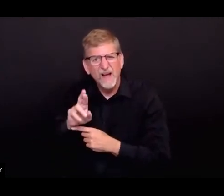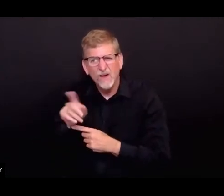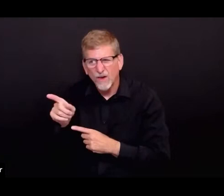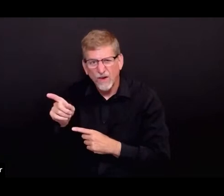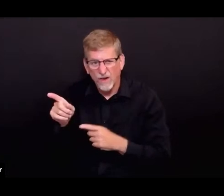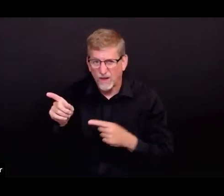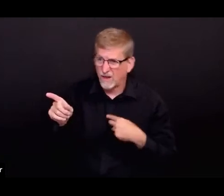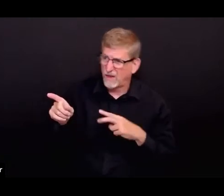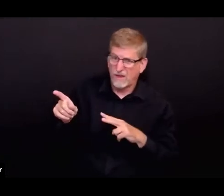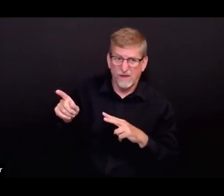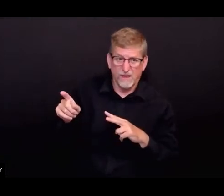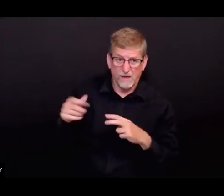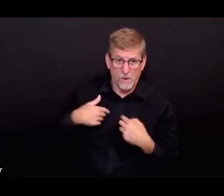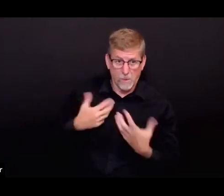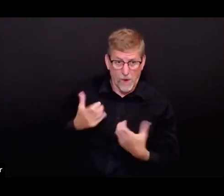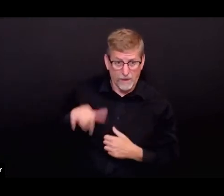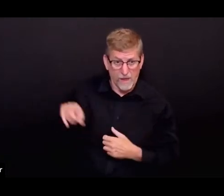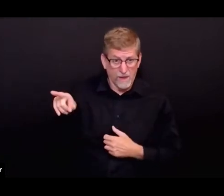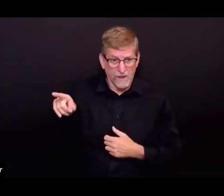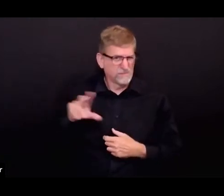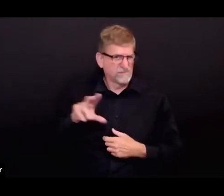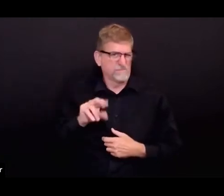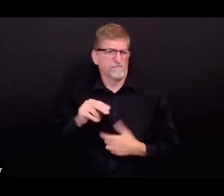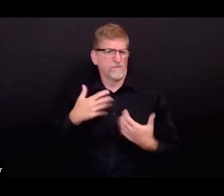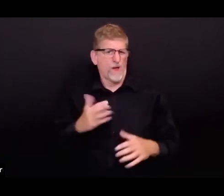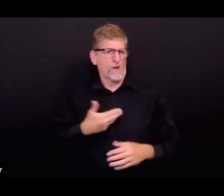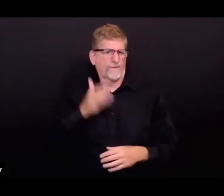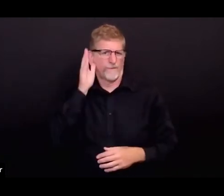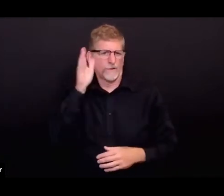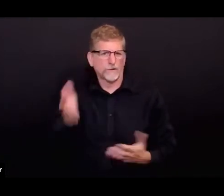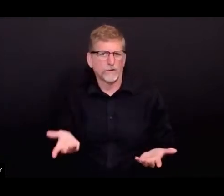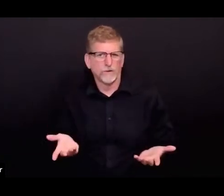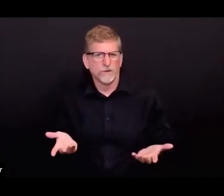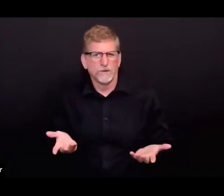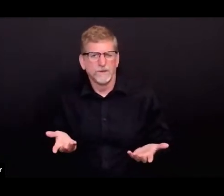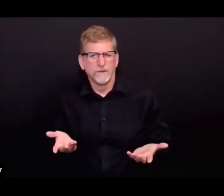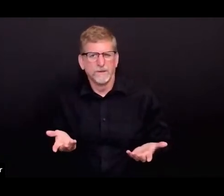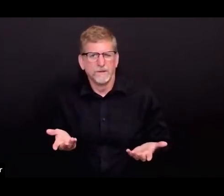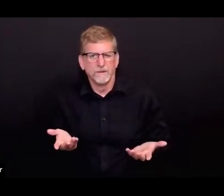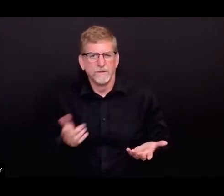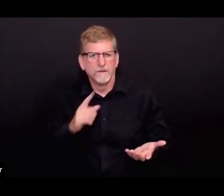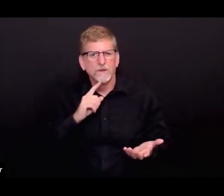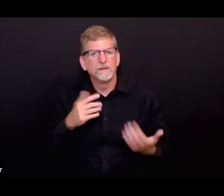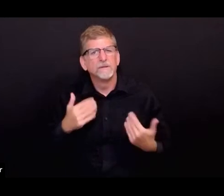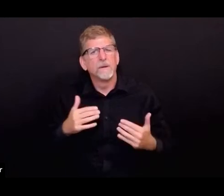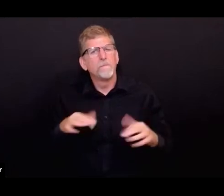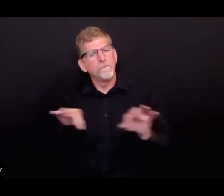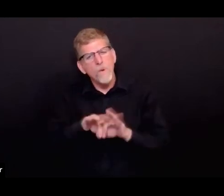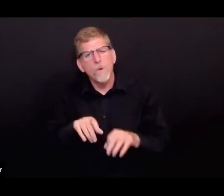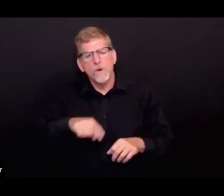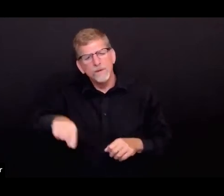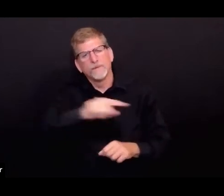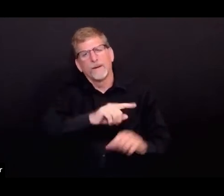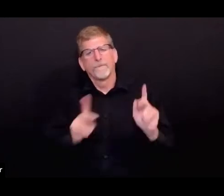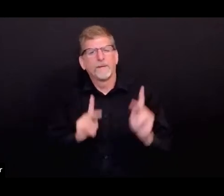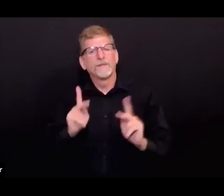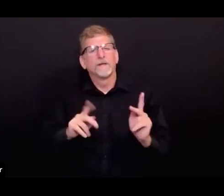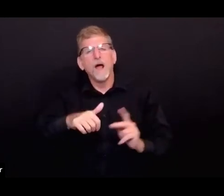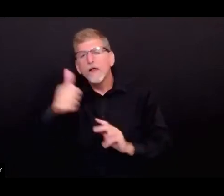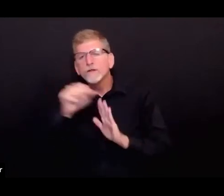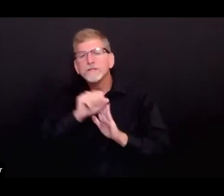sports and things like that, I think people need to wrap their mind around how bad this got in some places and how bad it is